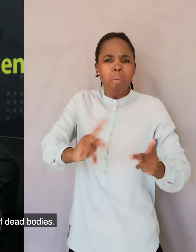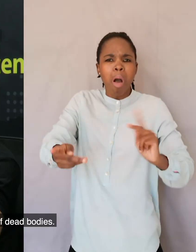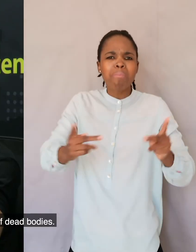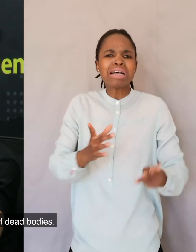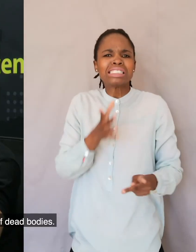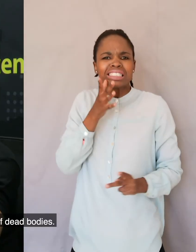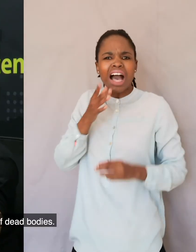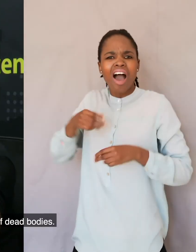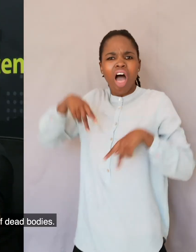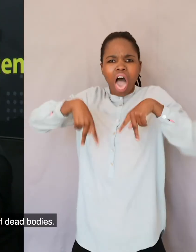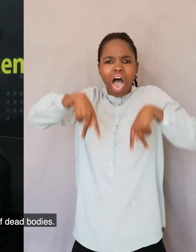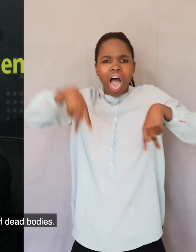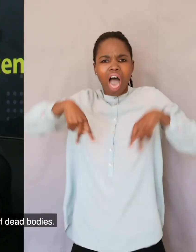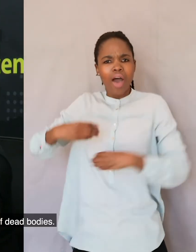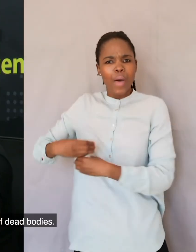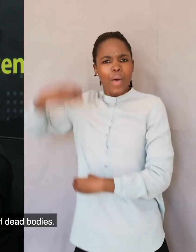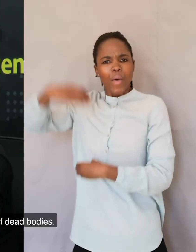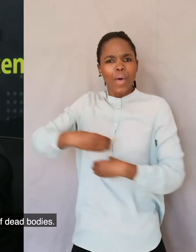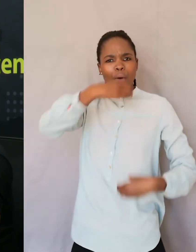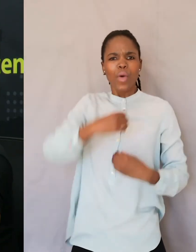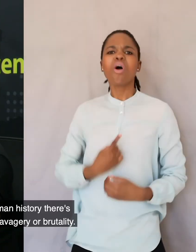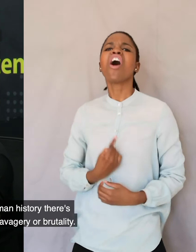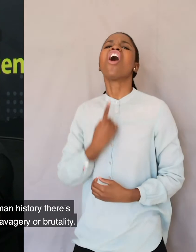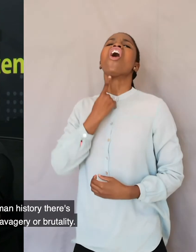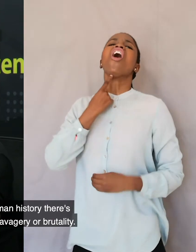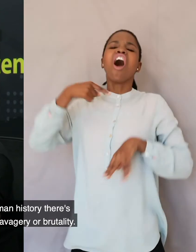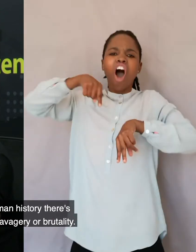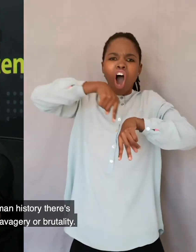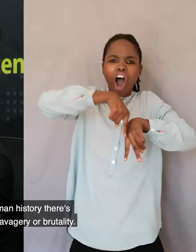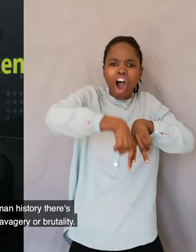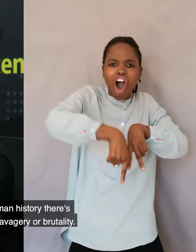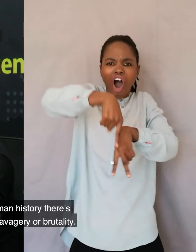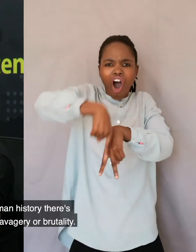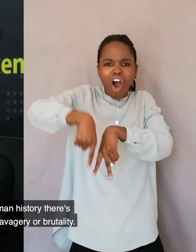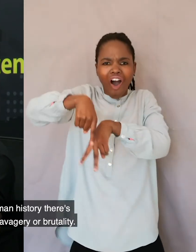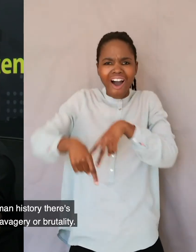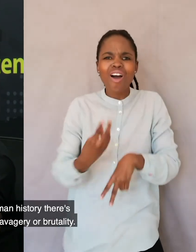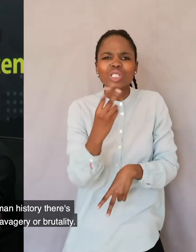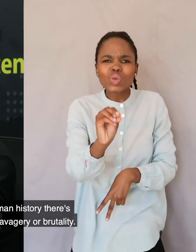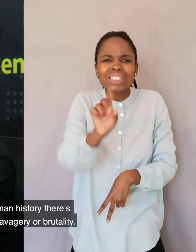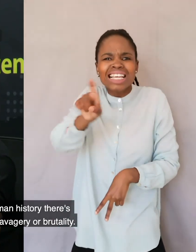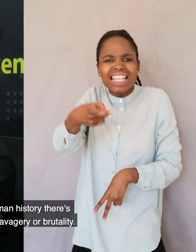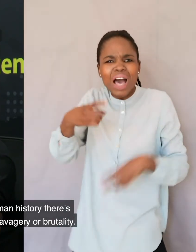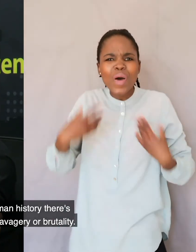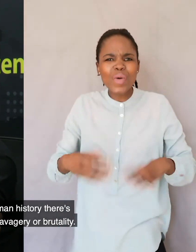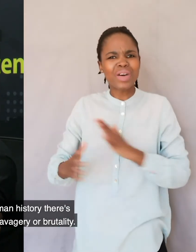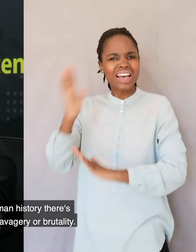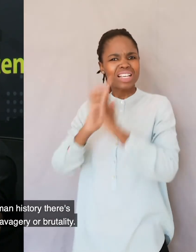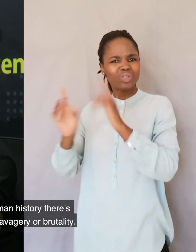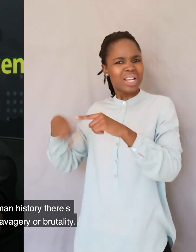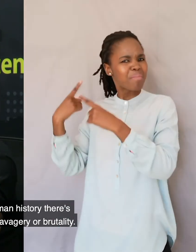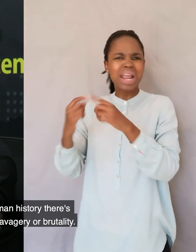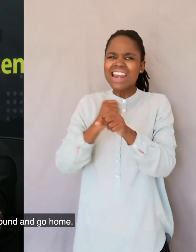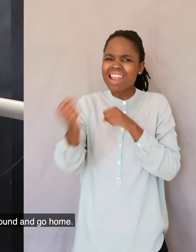horrifying. 20,000 people in a forest of dead bodies. I mean, I don't think in all of human history there's anything comparable to that in